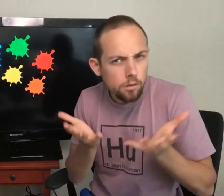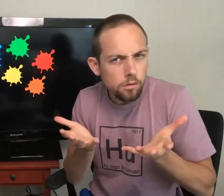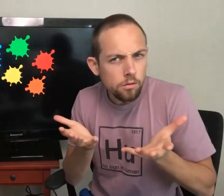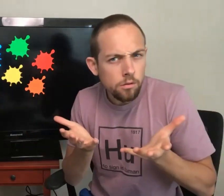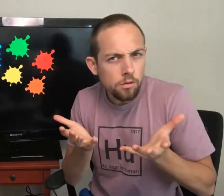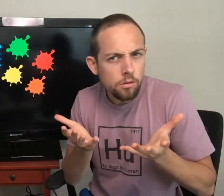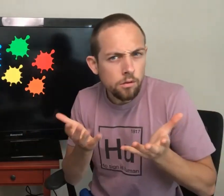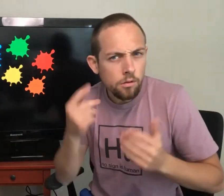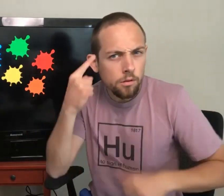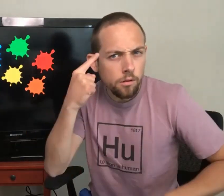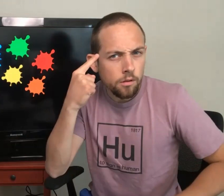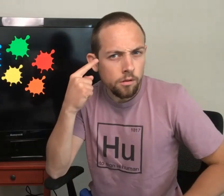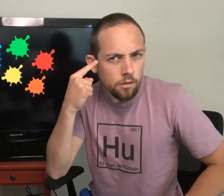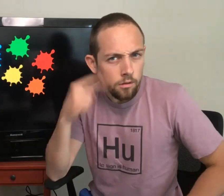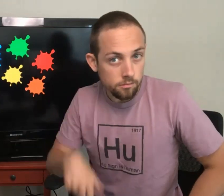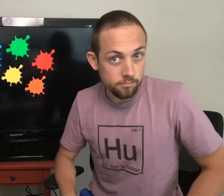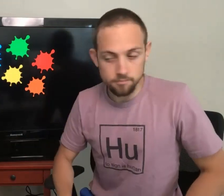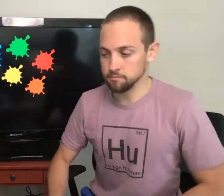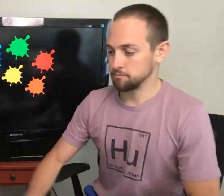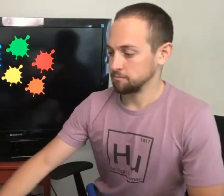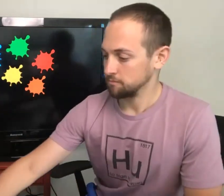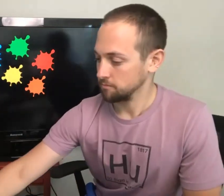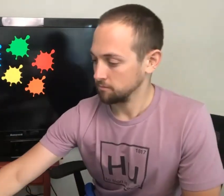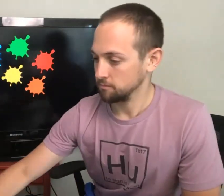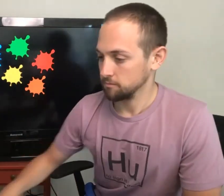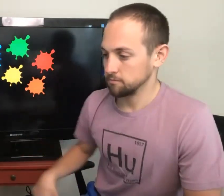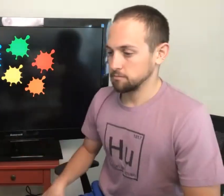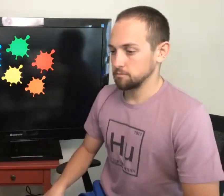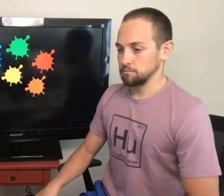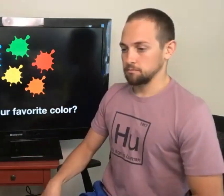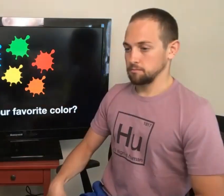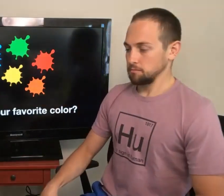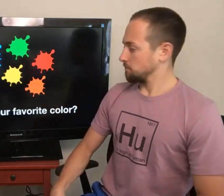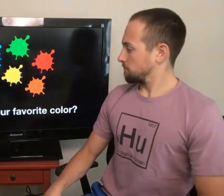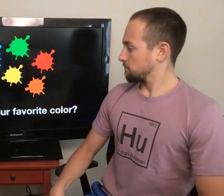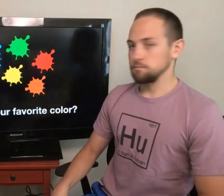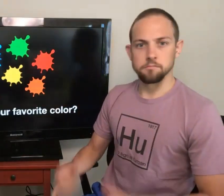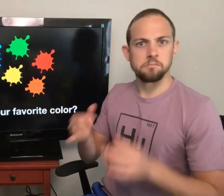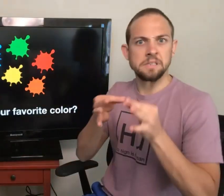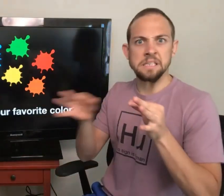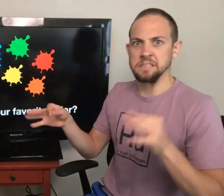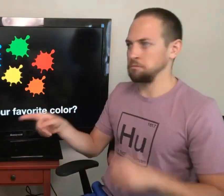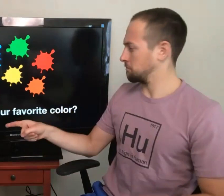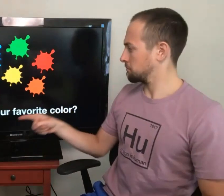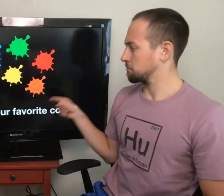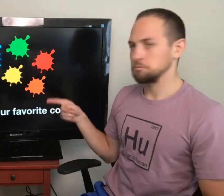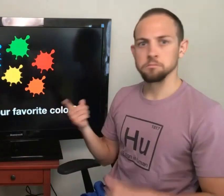if it was a question or a statement. It's really important to pull your eyebrows in and your head to tilt to show everyone that what you're asking